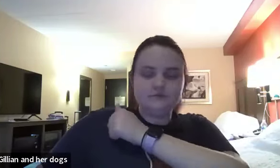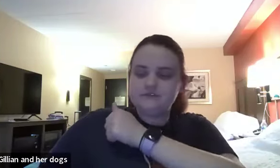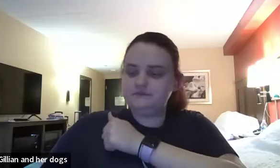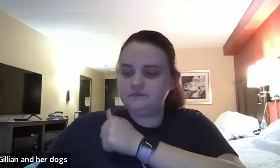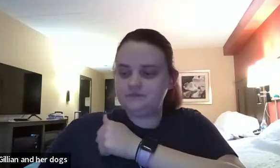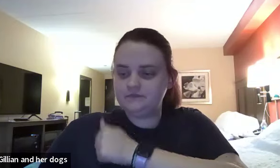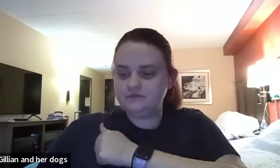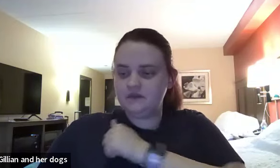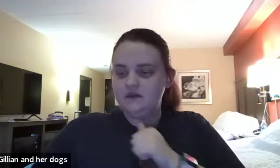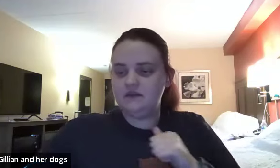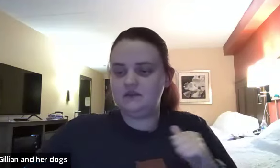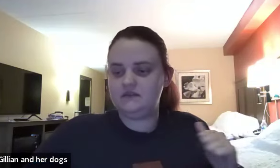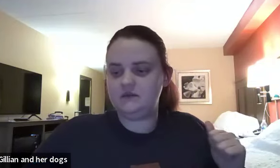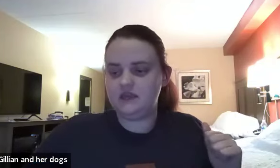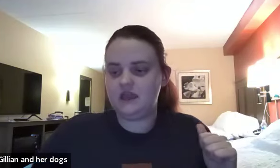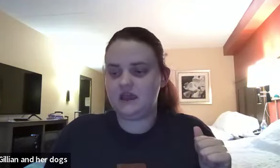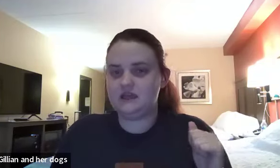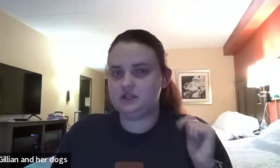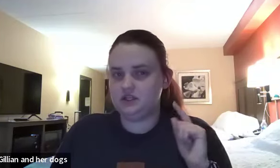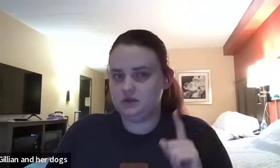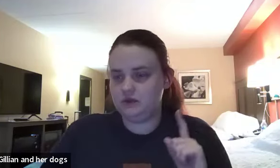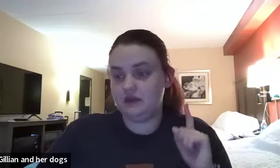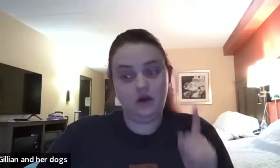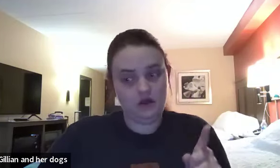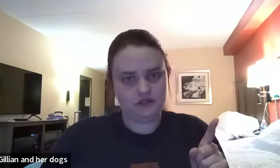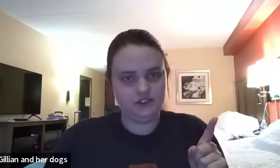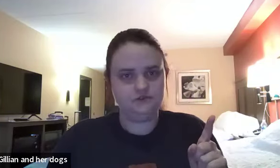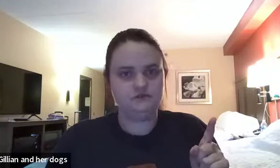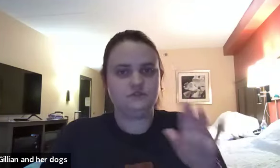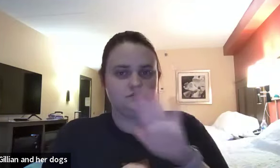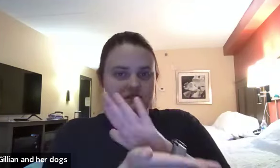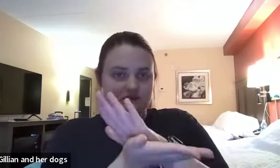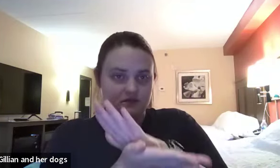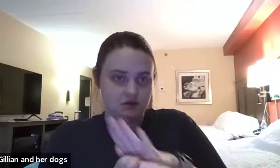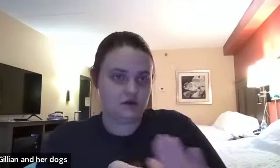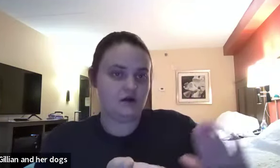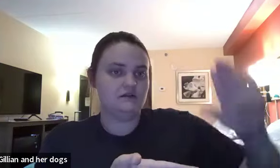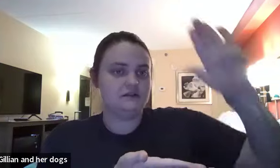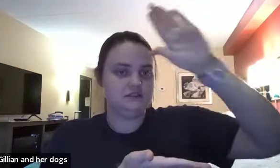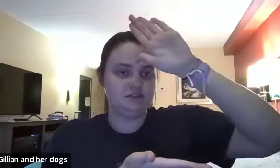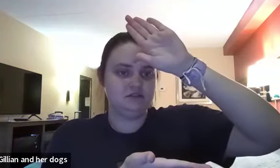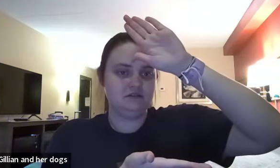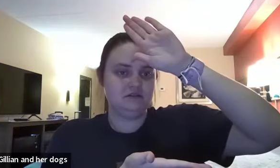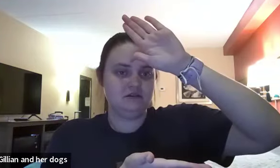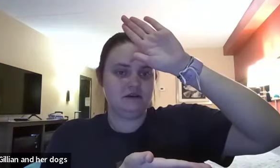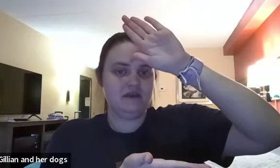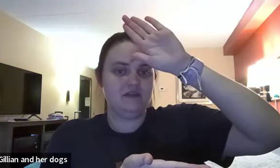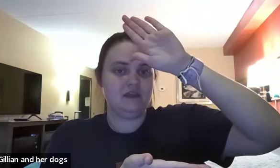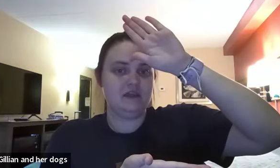ribs. Then we had college, which was college. And